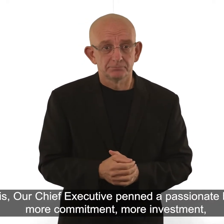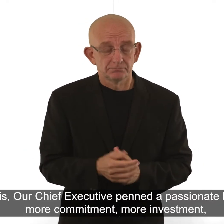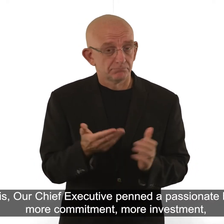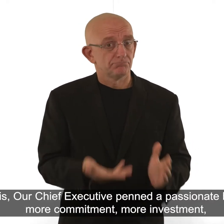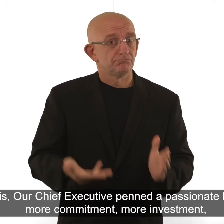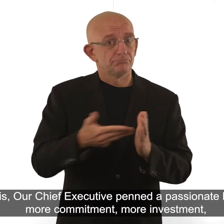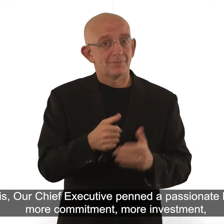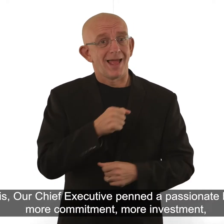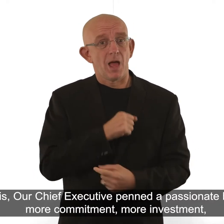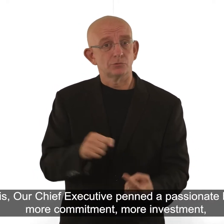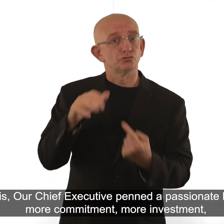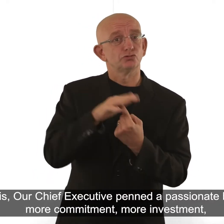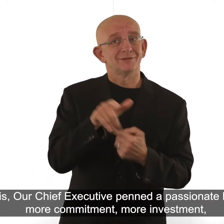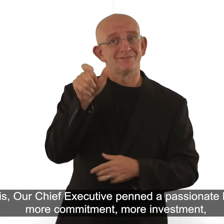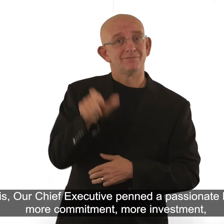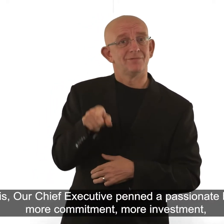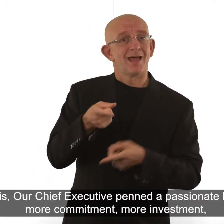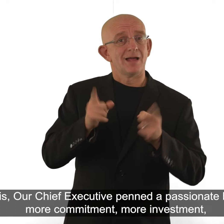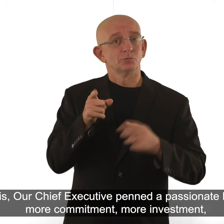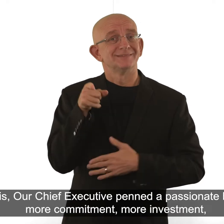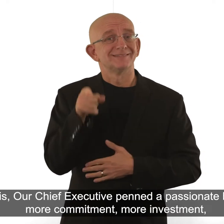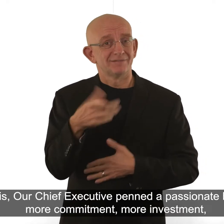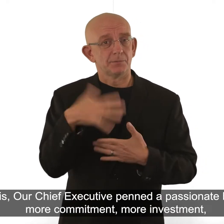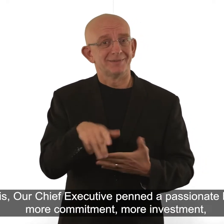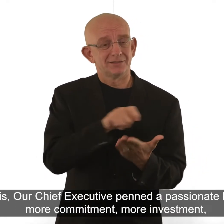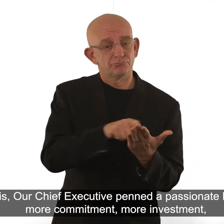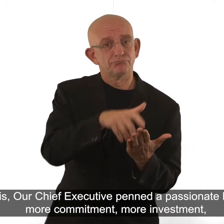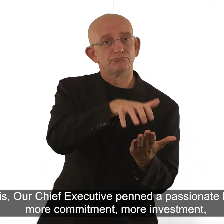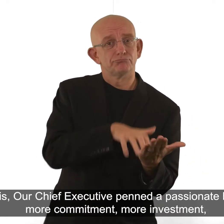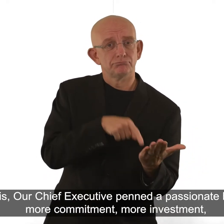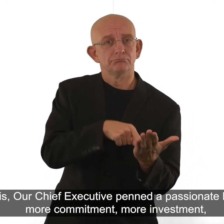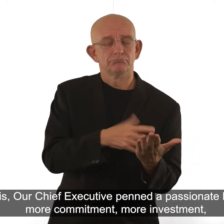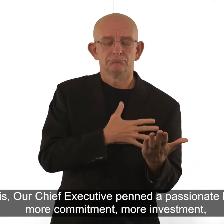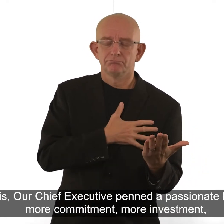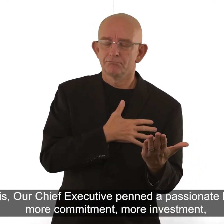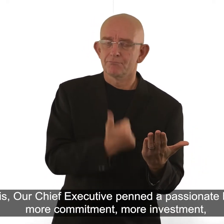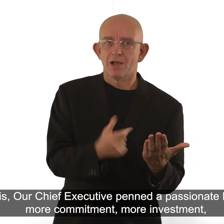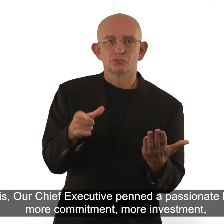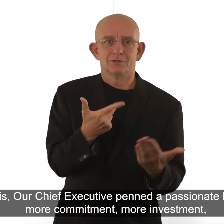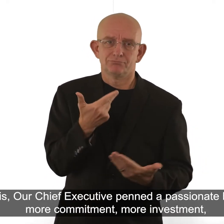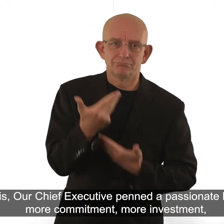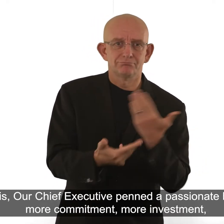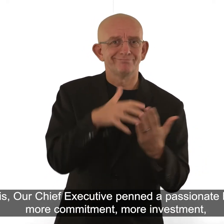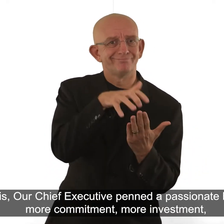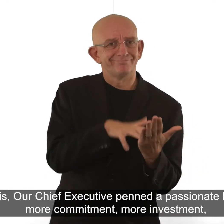Alongside this, our chief executive penned a passionate blog calling for more commitment, more